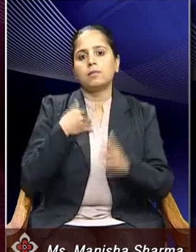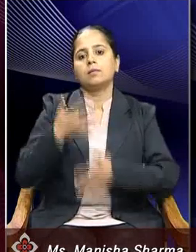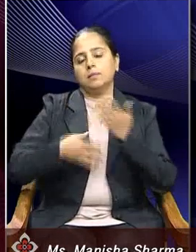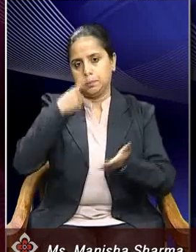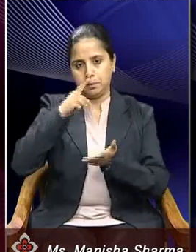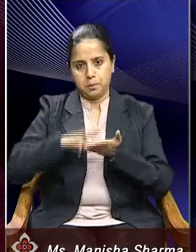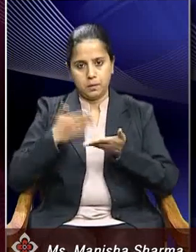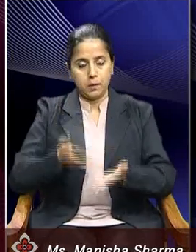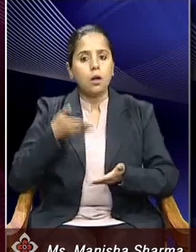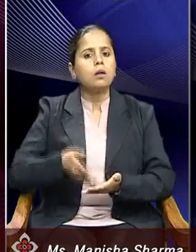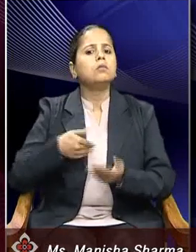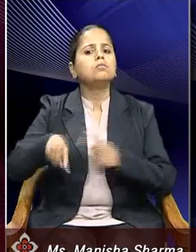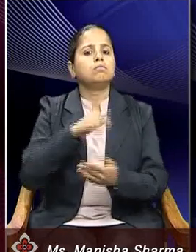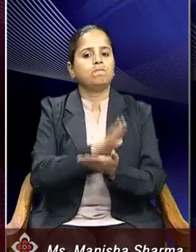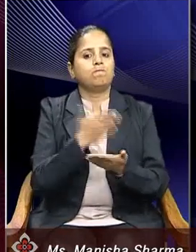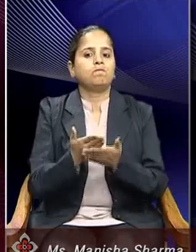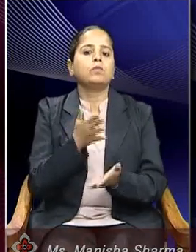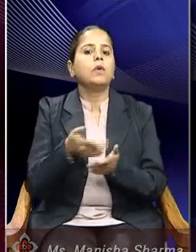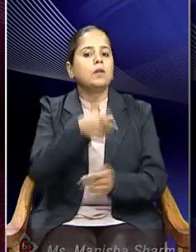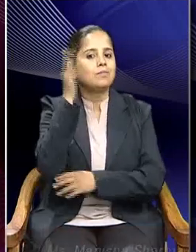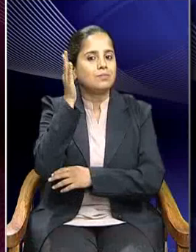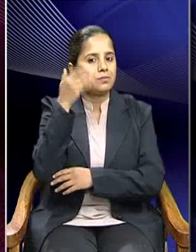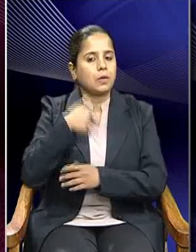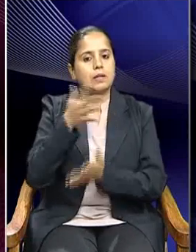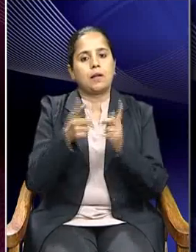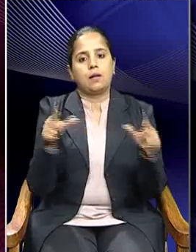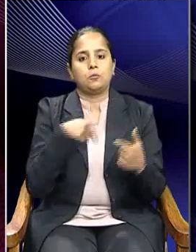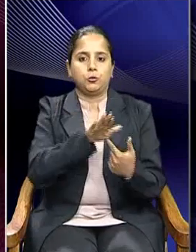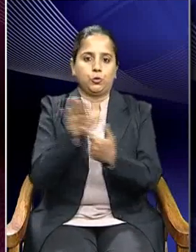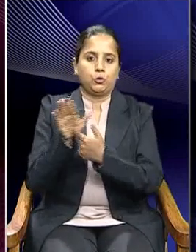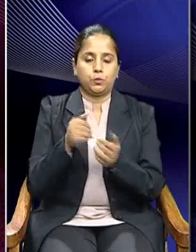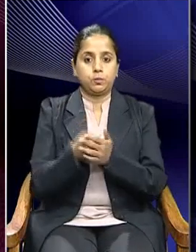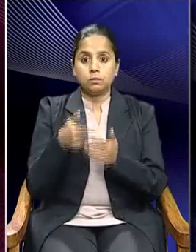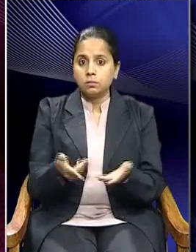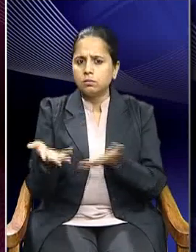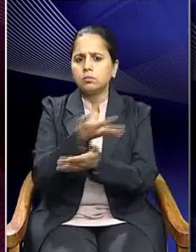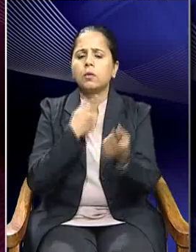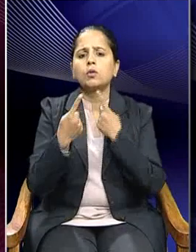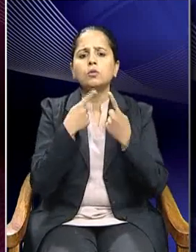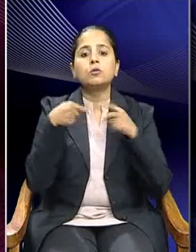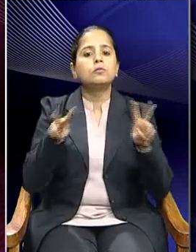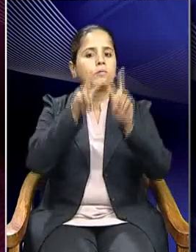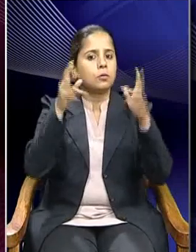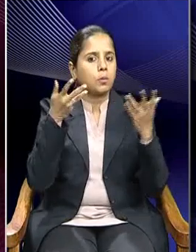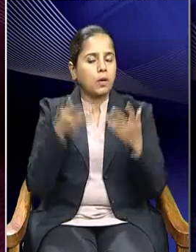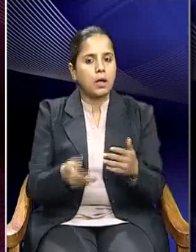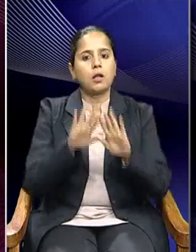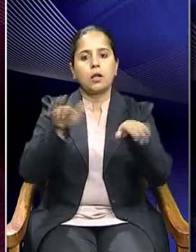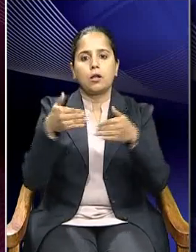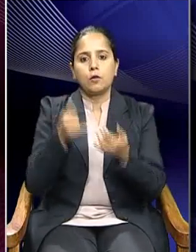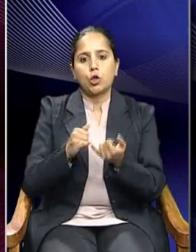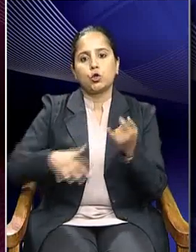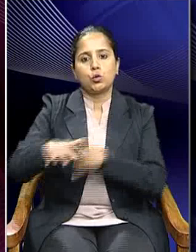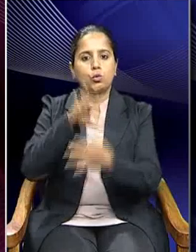Manisha, who is going to interpret the lecture in sign language. For discussion today, the topic is Introduction to